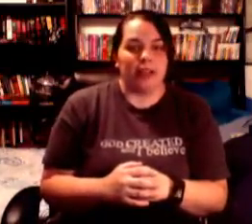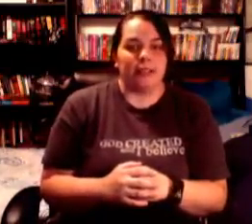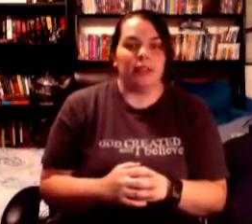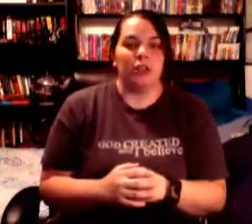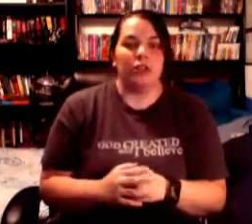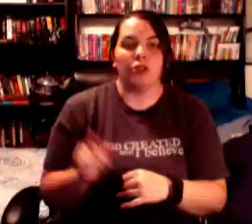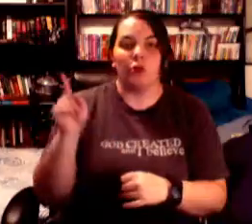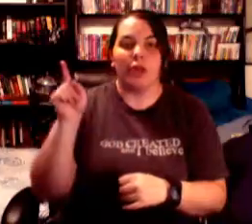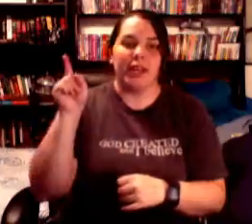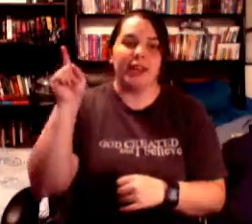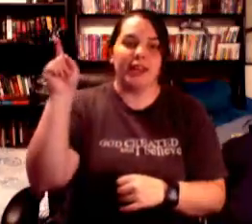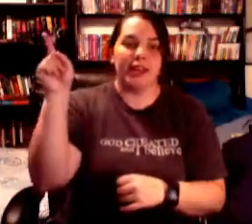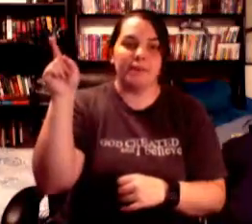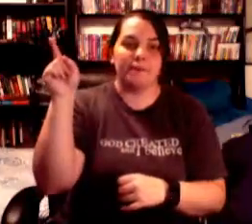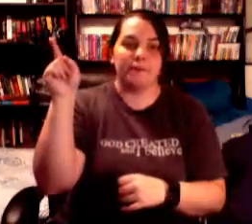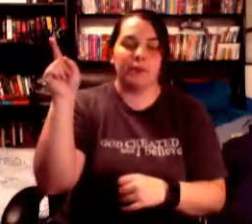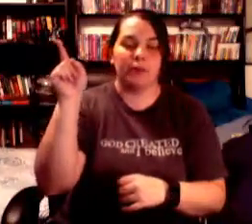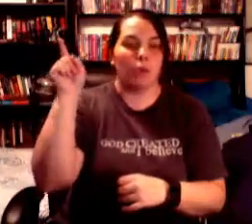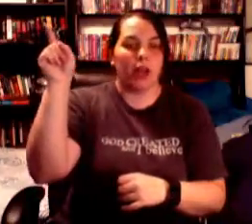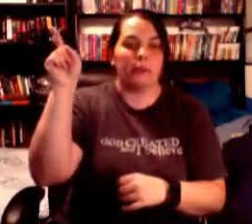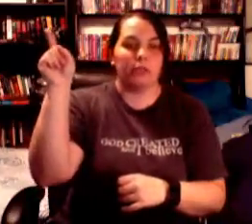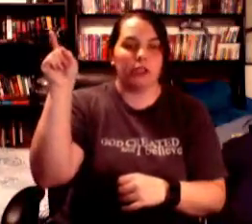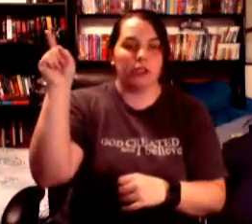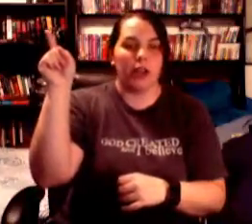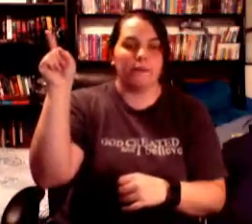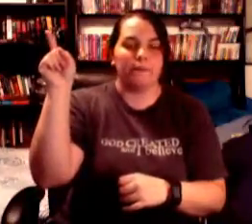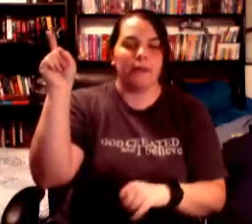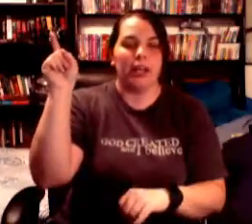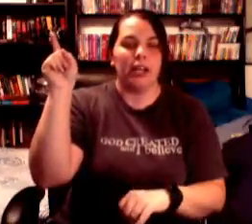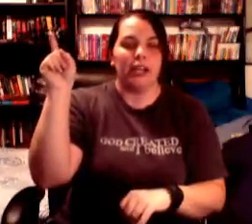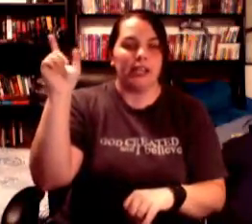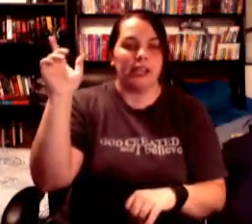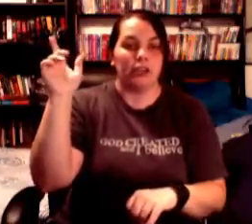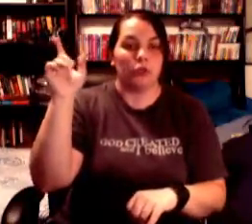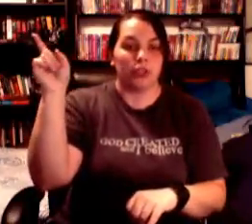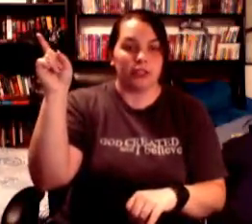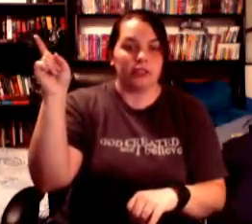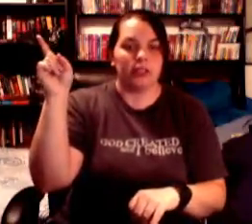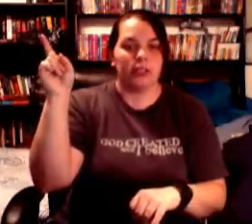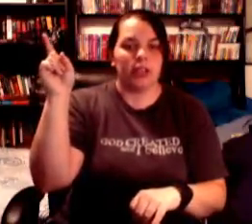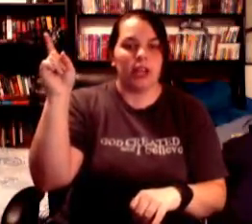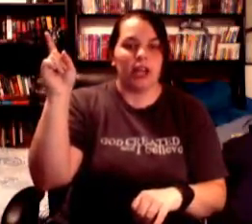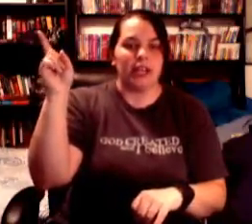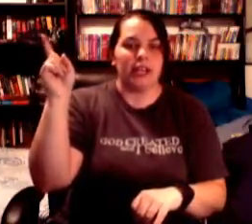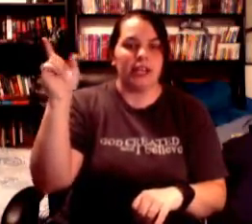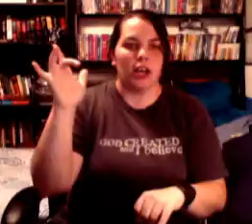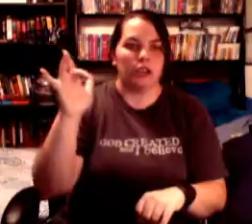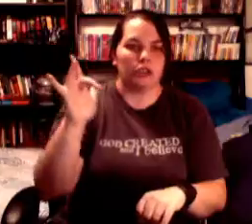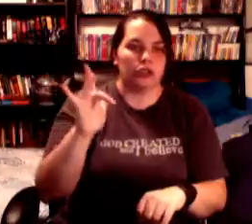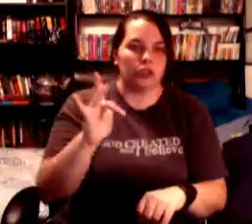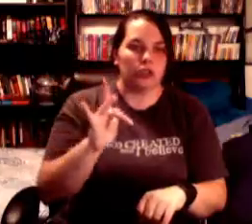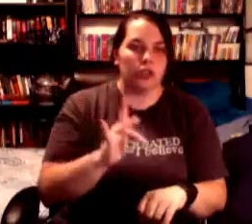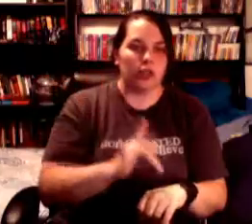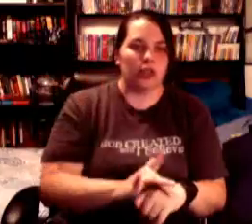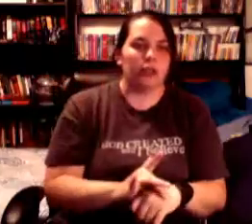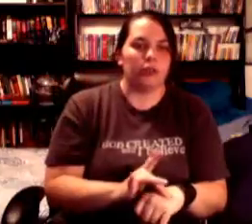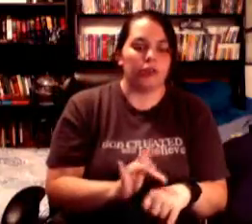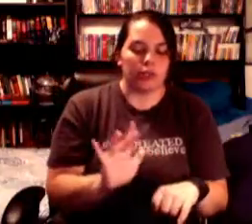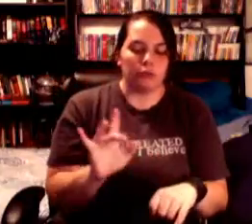eyes. So he, pointing up to God, he, or Jesus, he touched. You're going to take your